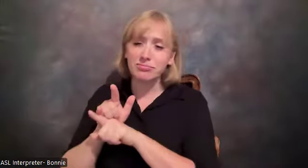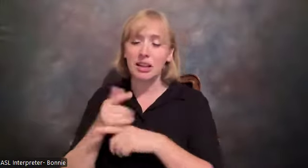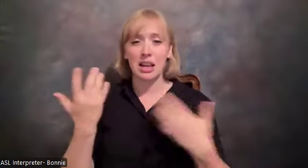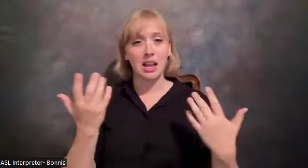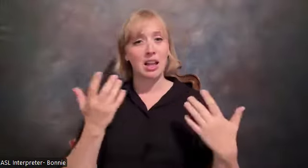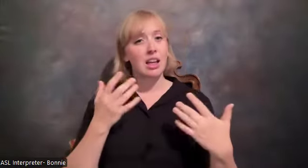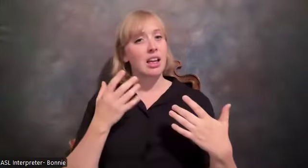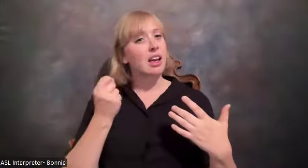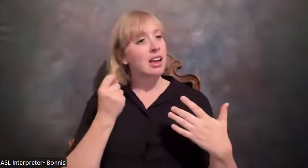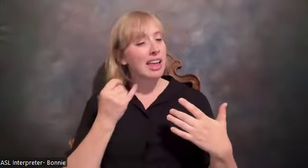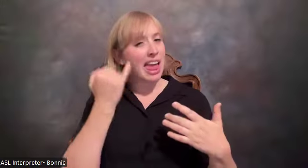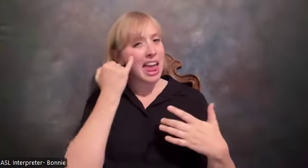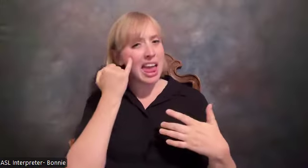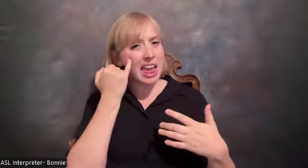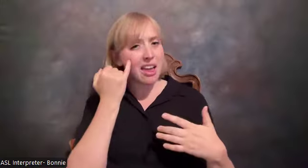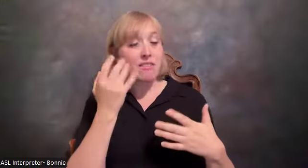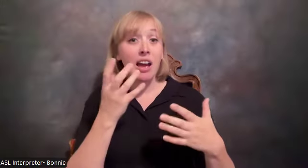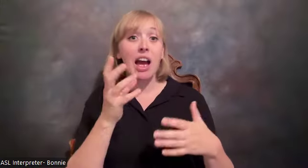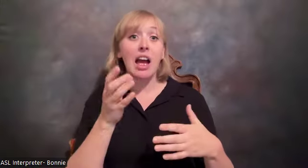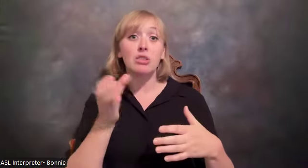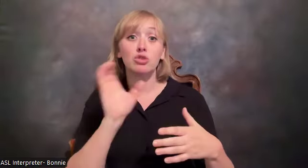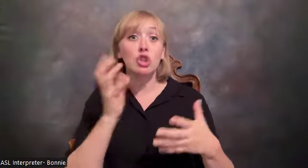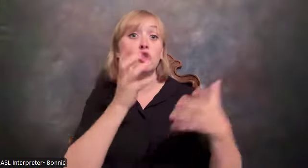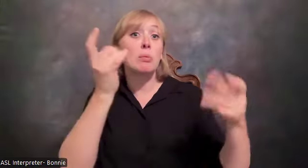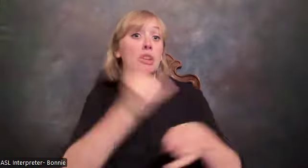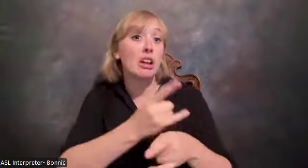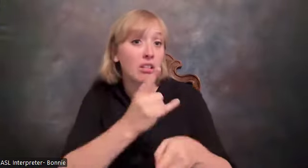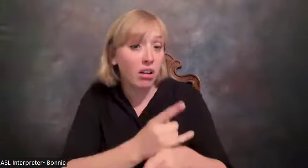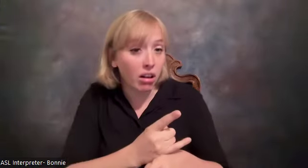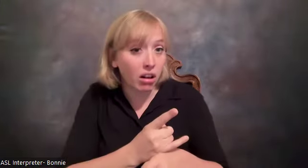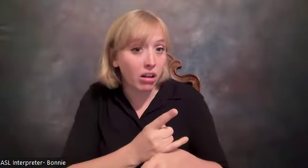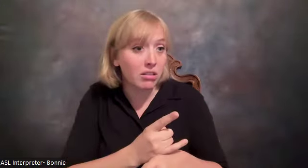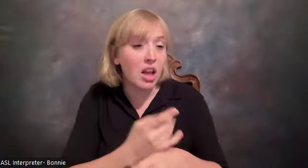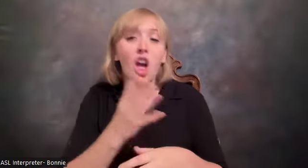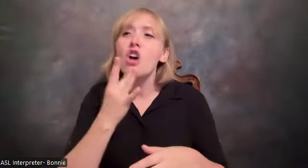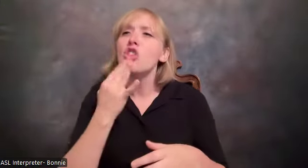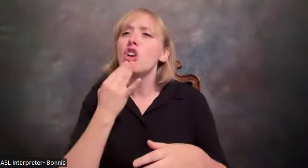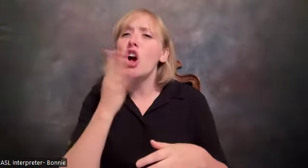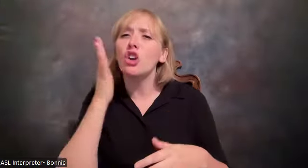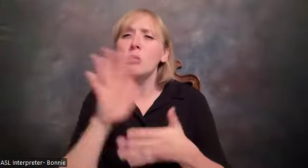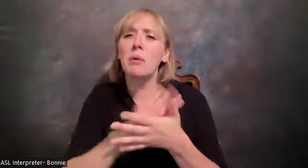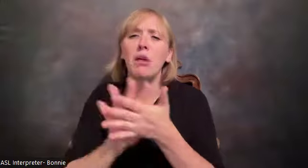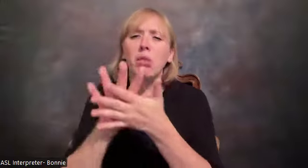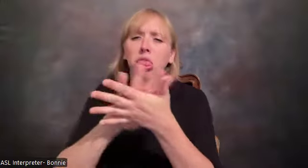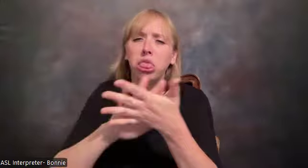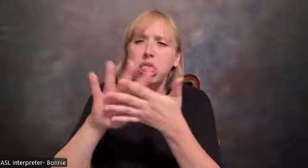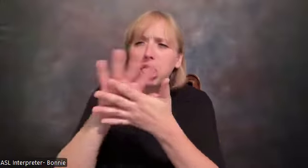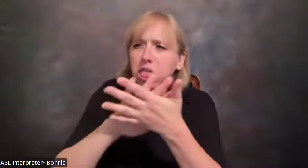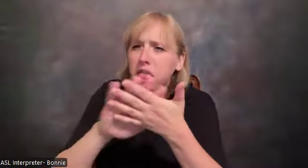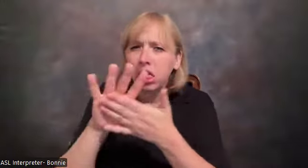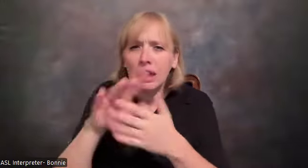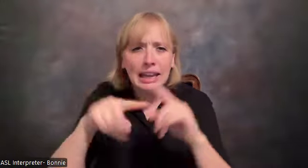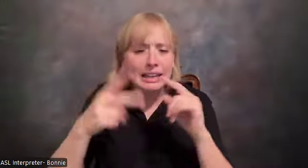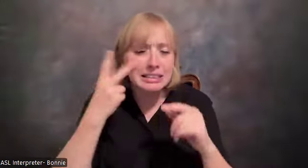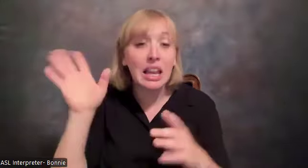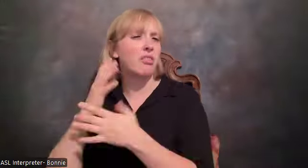And Carl, if I were to drink a little bit too much alcohol, the colors would start to get dull and blurry.